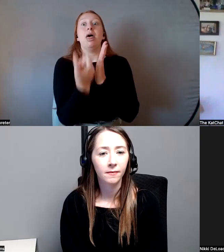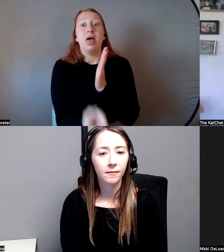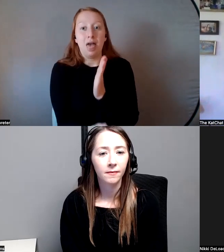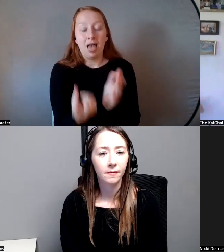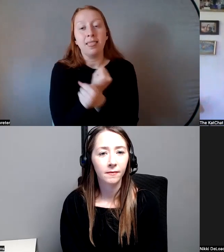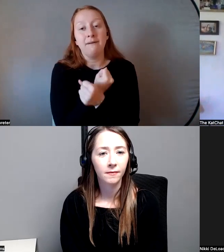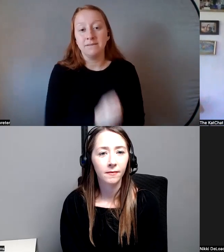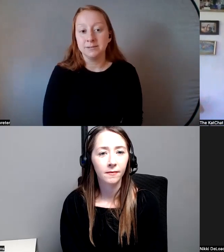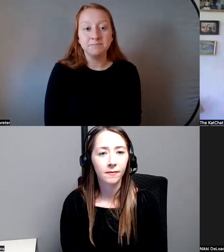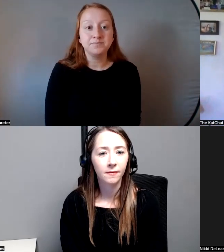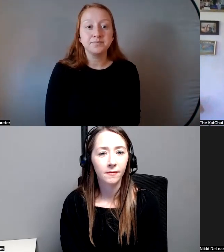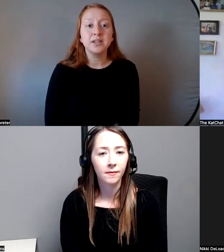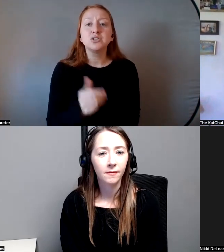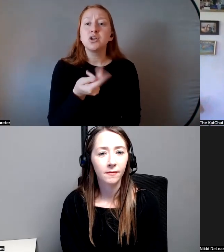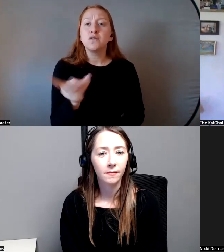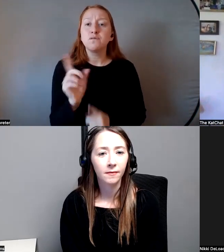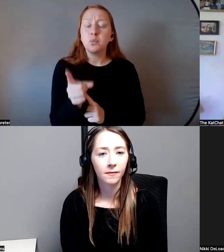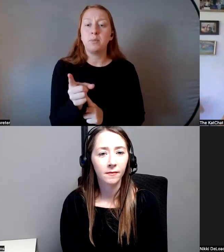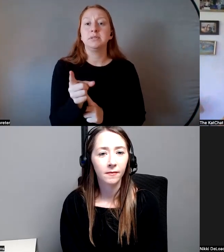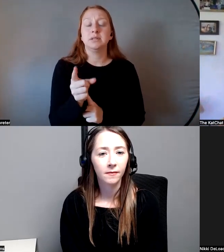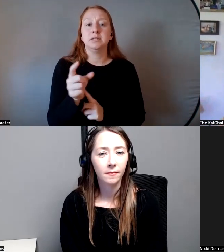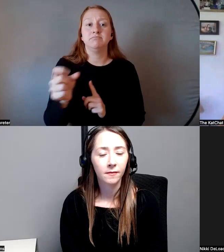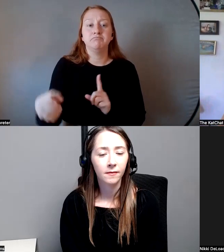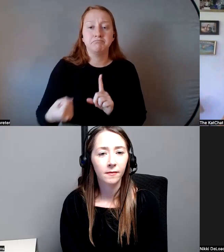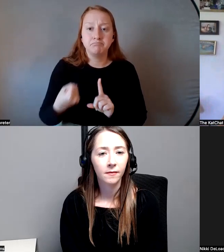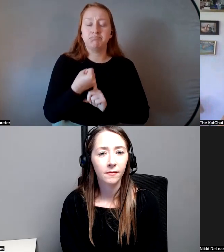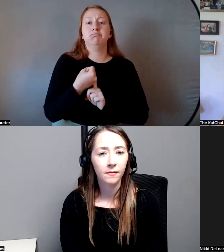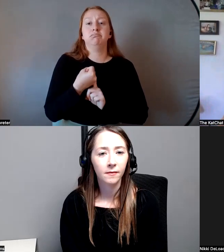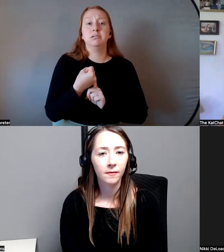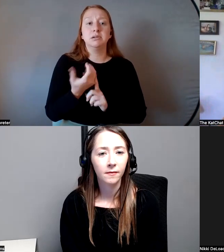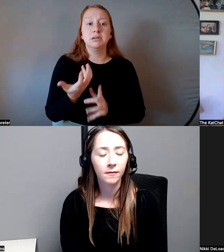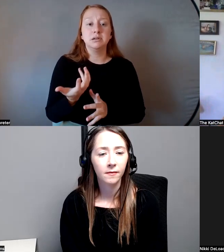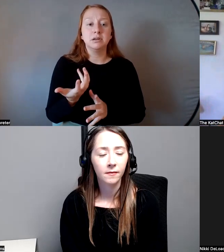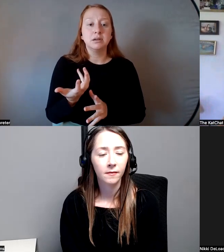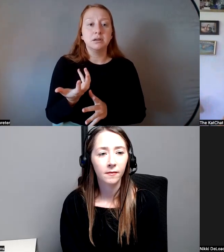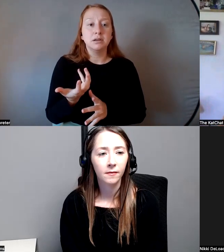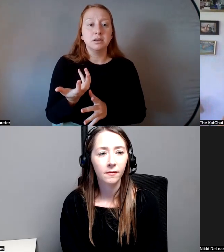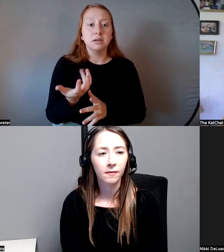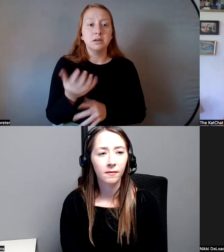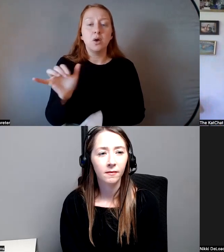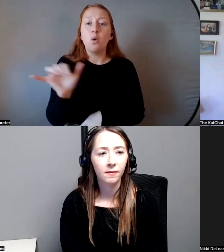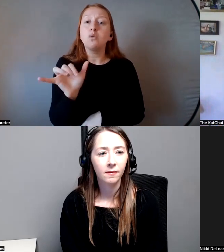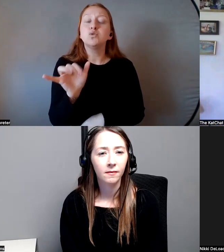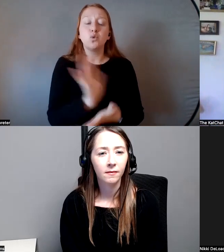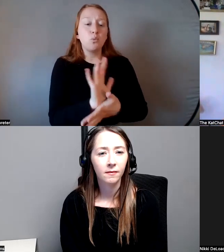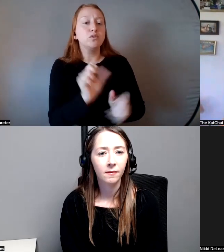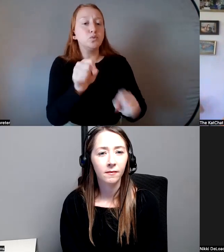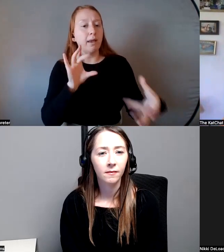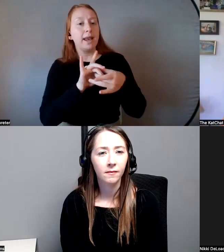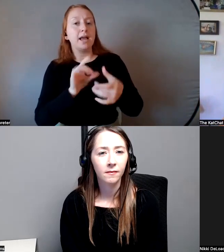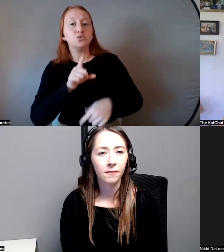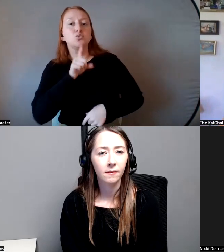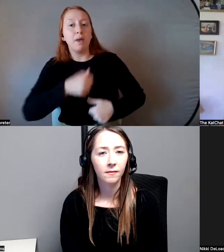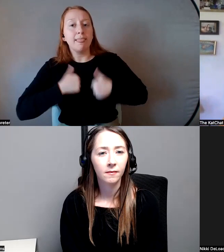There's a couple of movies that really impact and talk about real life situation. Taking